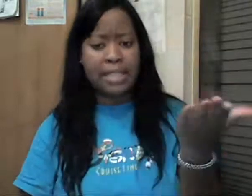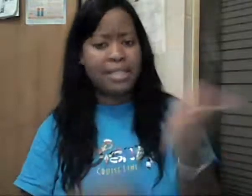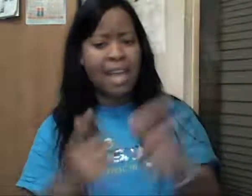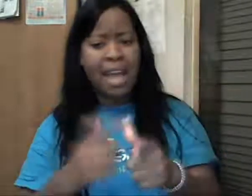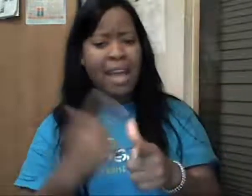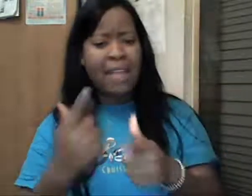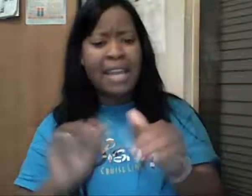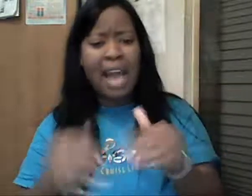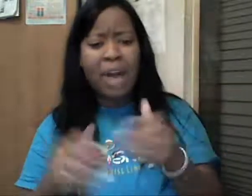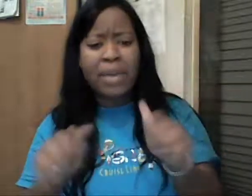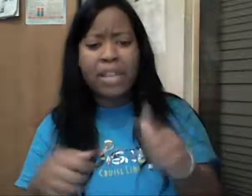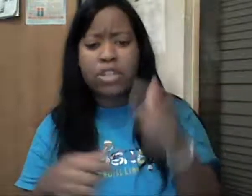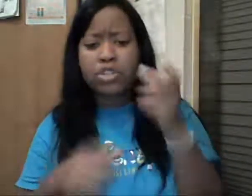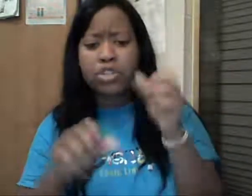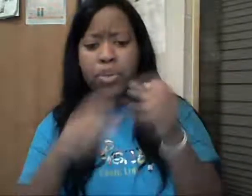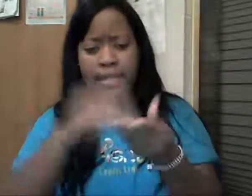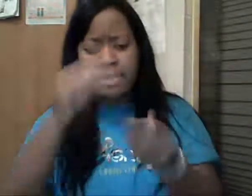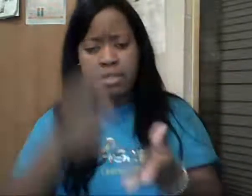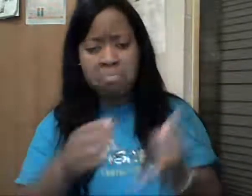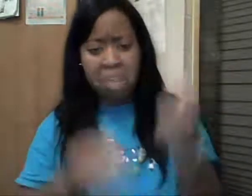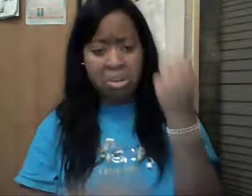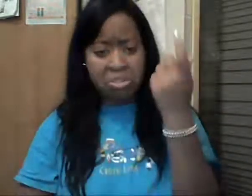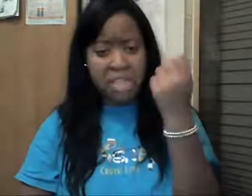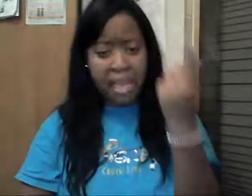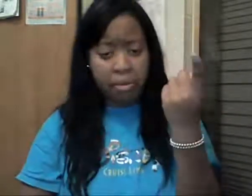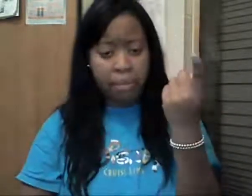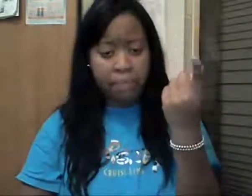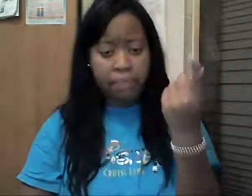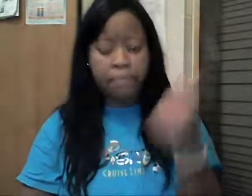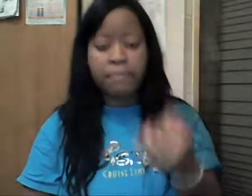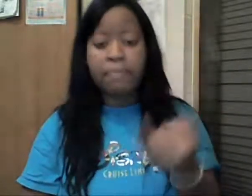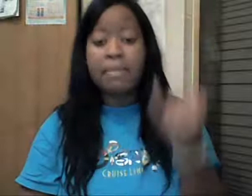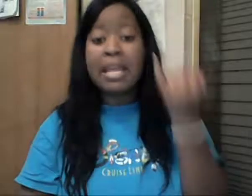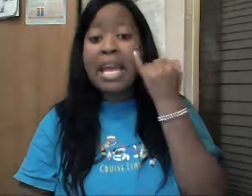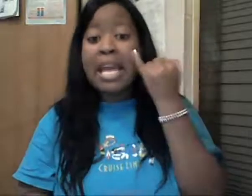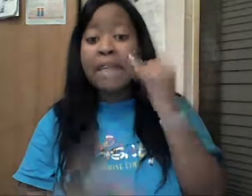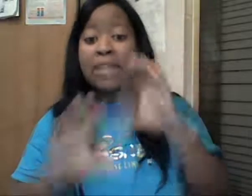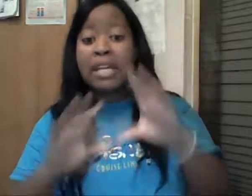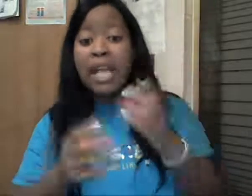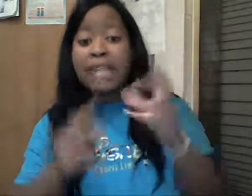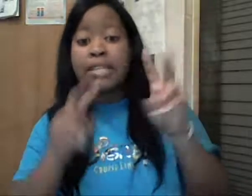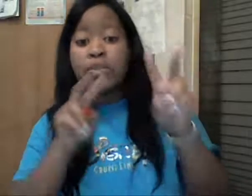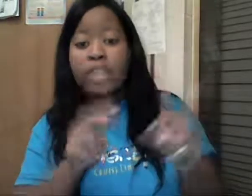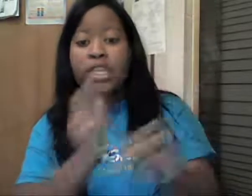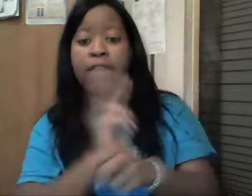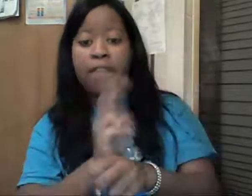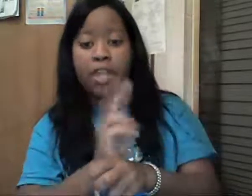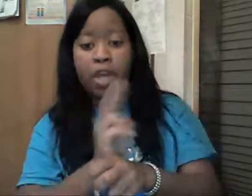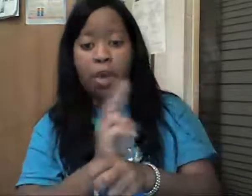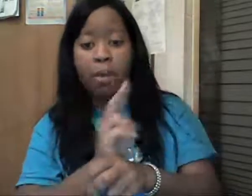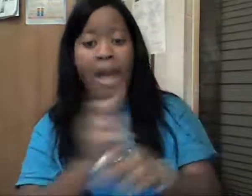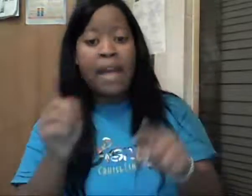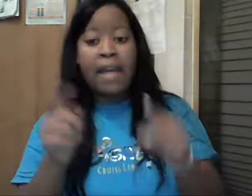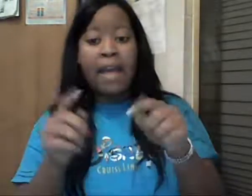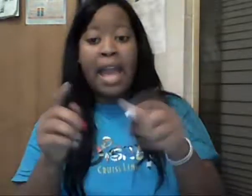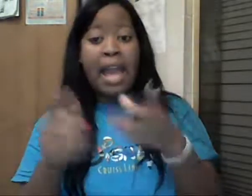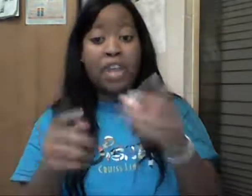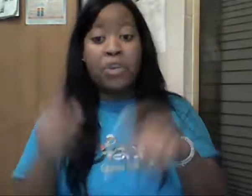present, then how can the student understand? If the class is watching a video and you